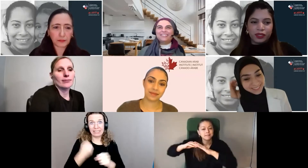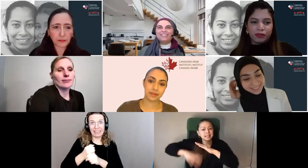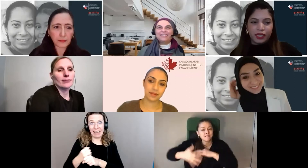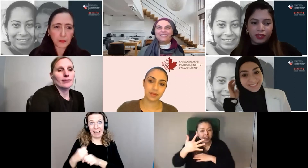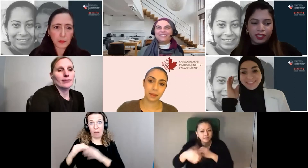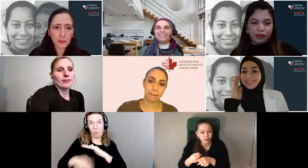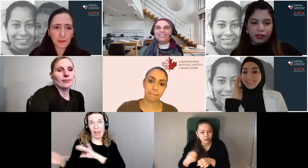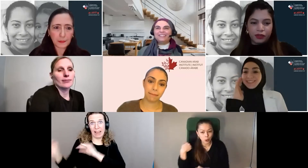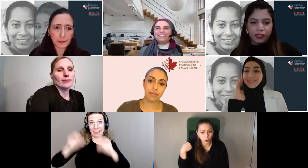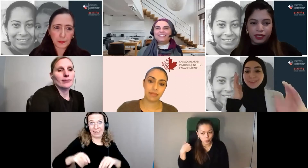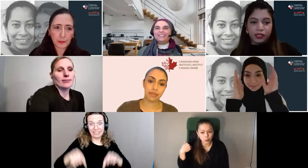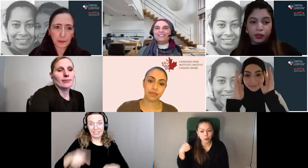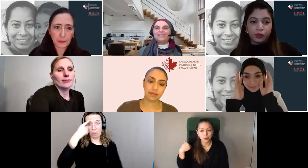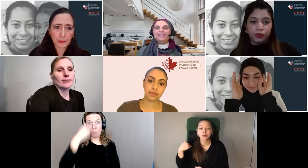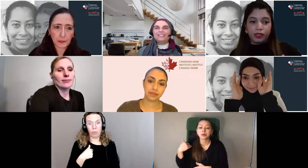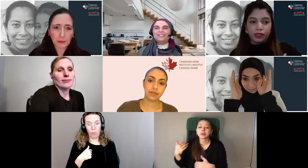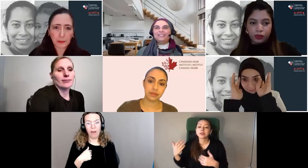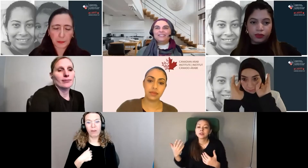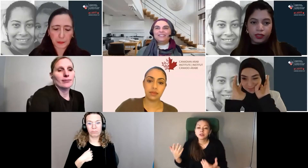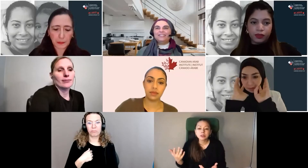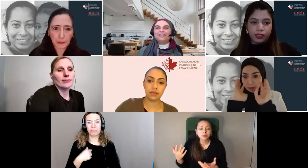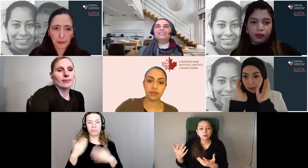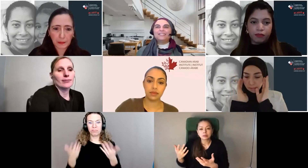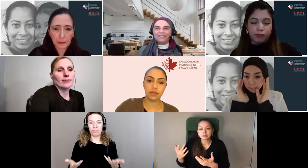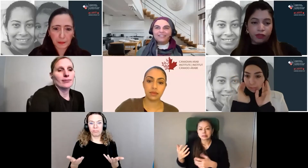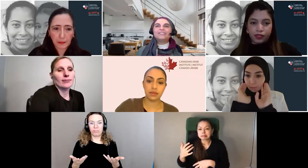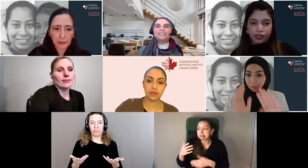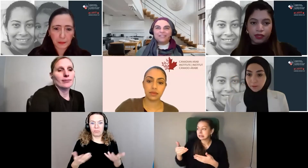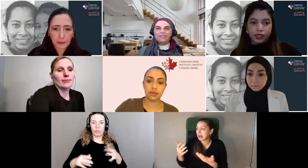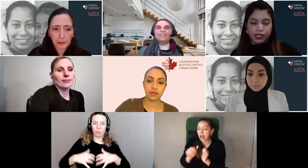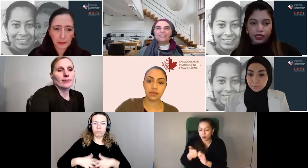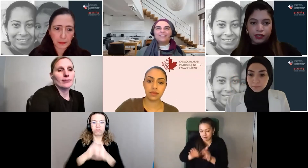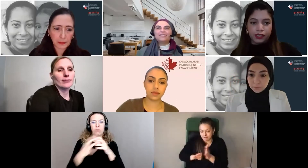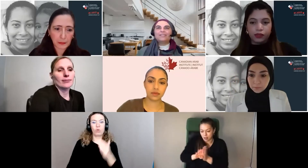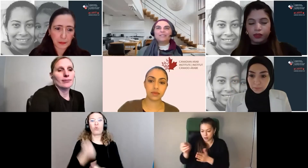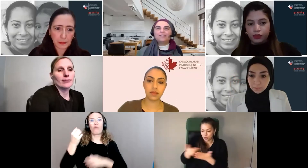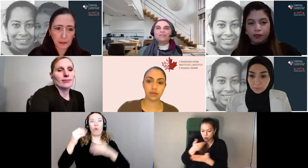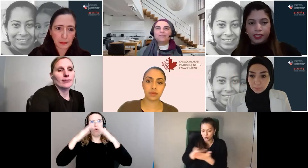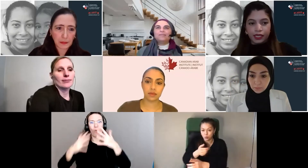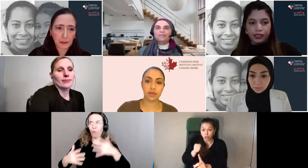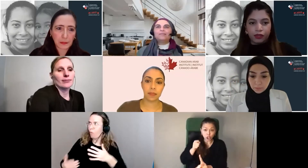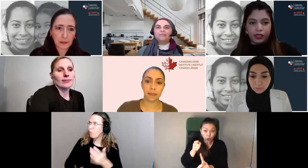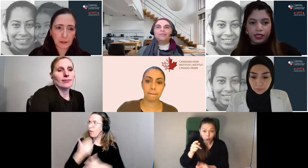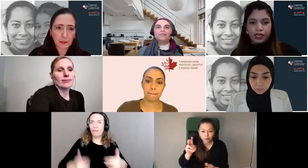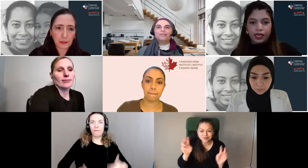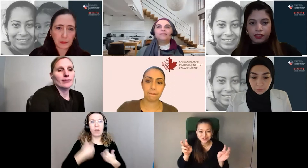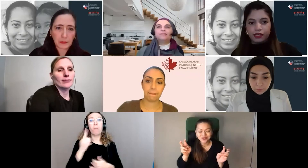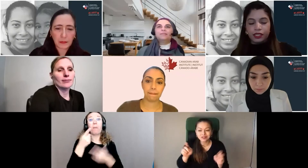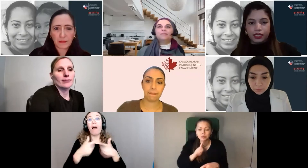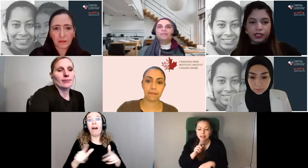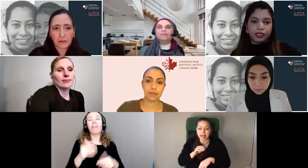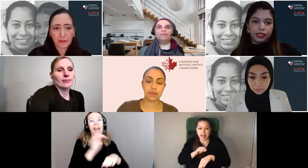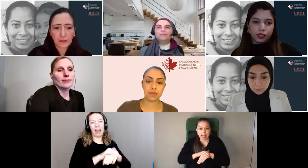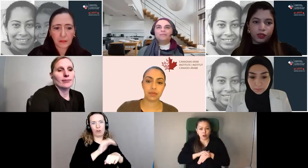with what Abrar was saying around building a new you. Even though my first language is English and Urdu is my second language, I still